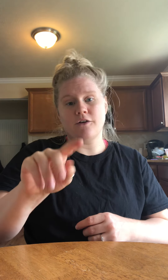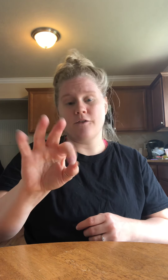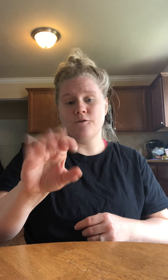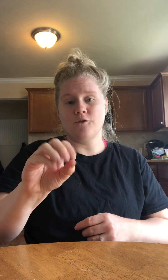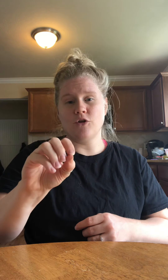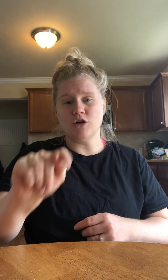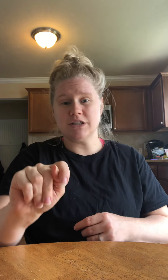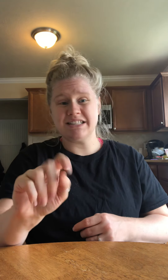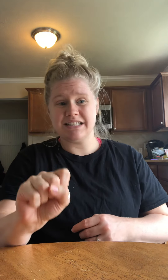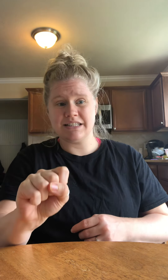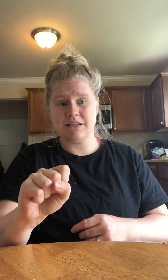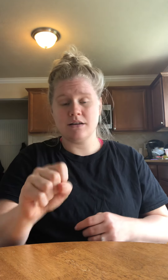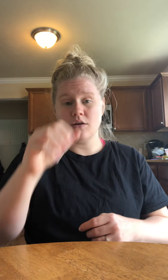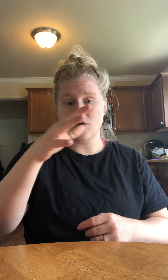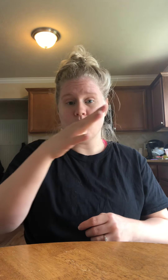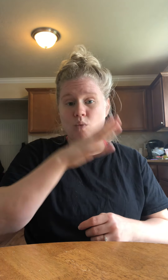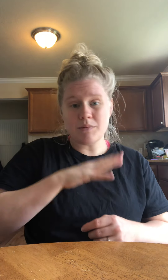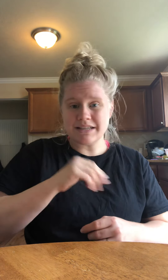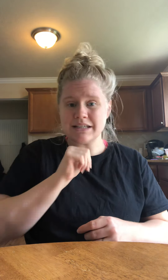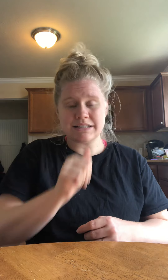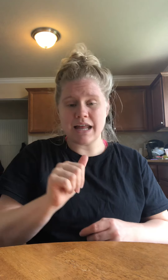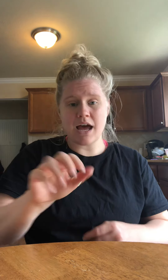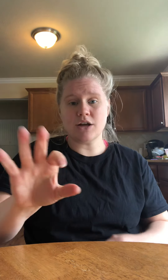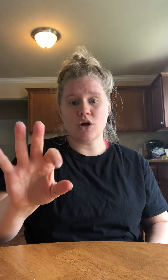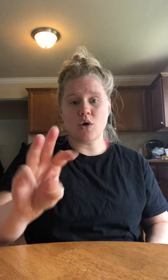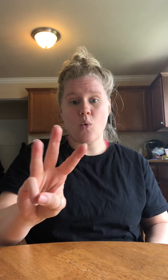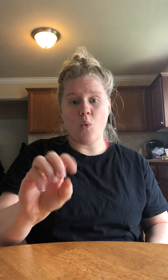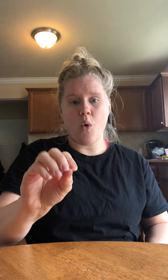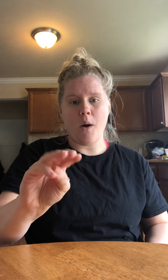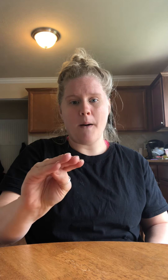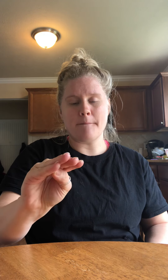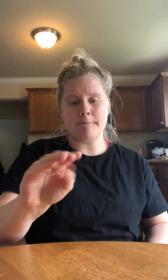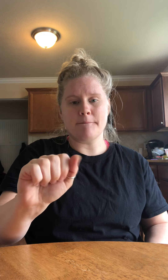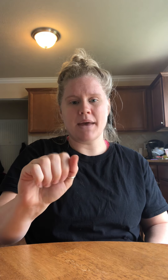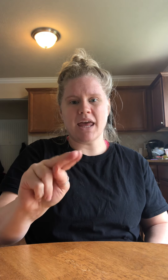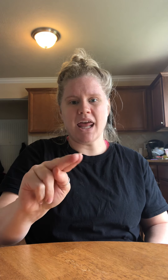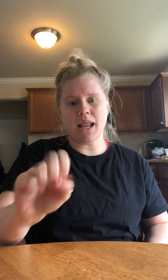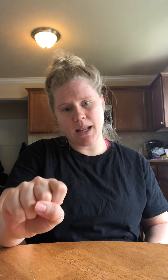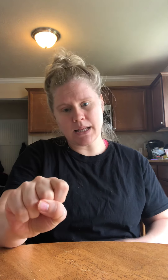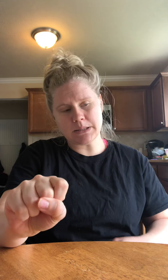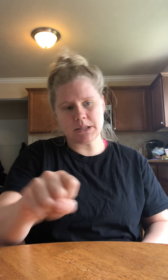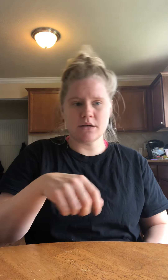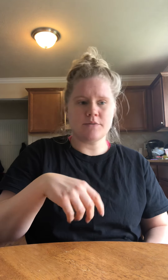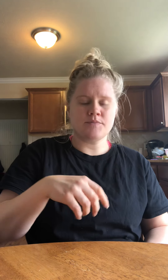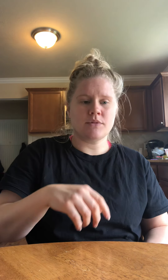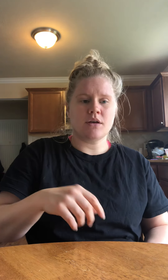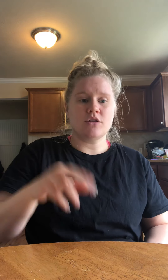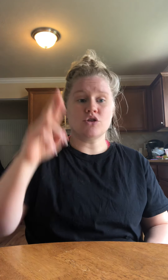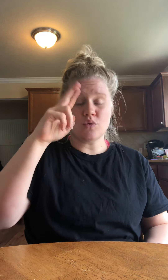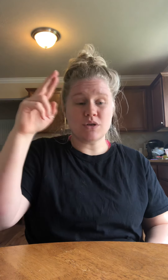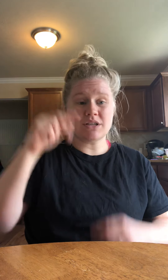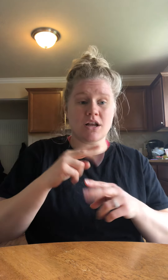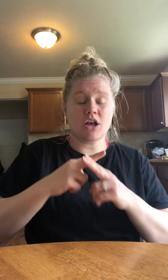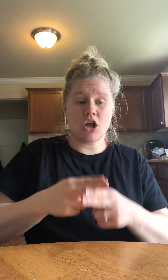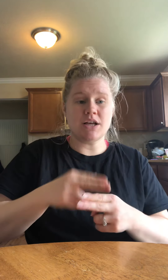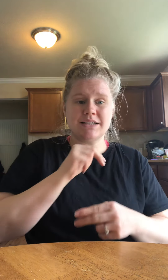The reason these are called mutant plurals is because the vowel sound, the oo or the or the